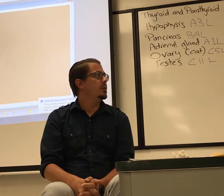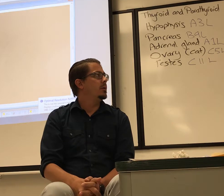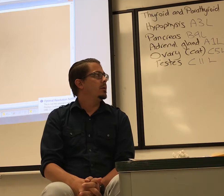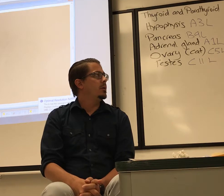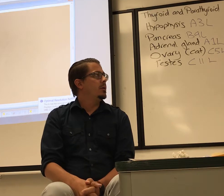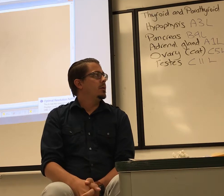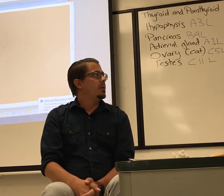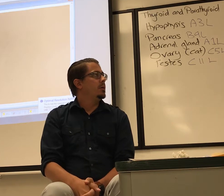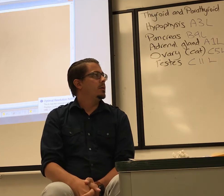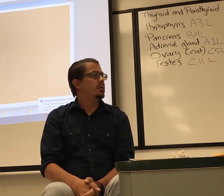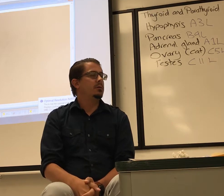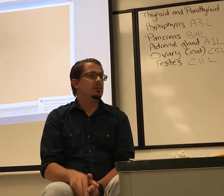Yeah, I kind of messed that up.